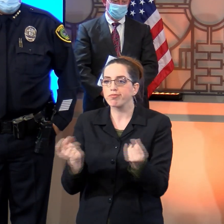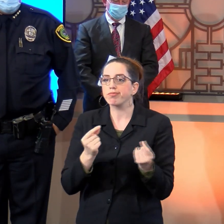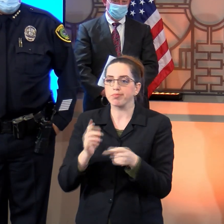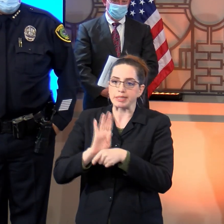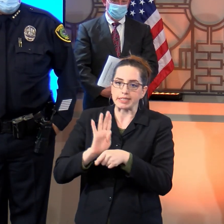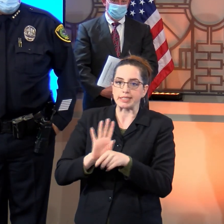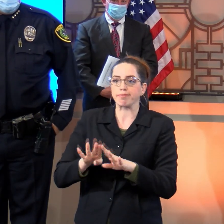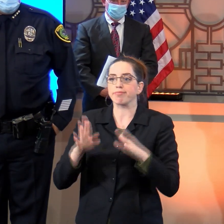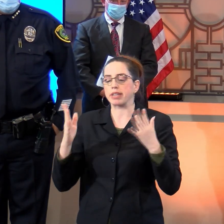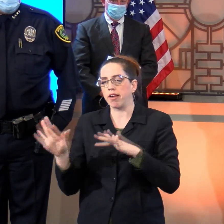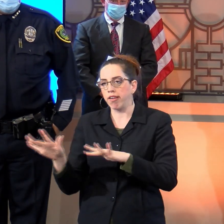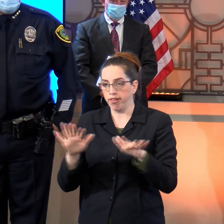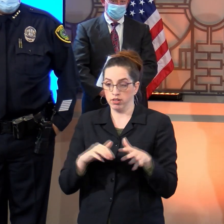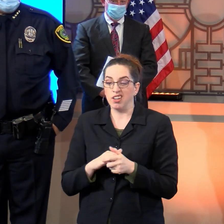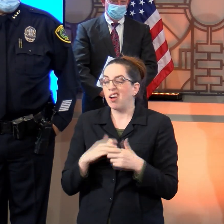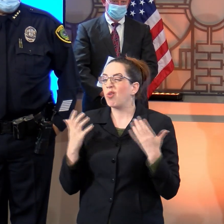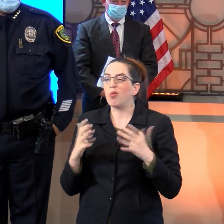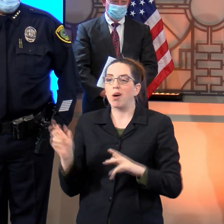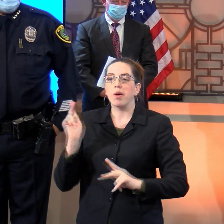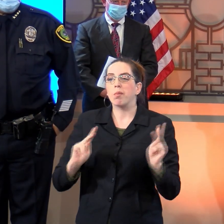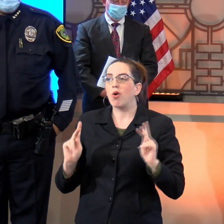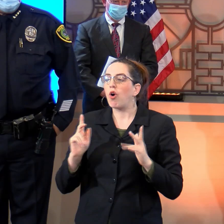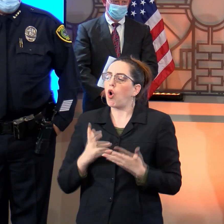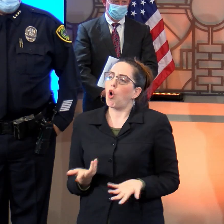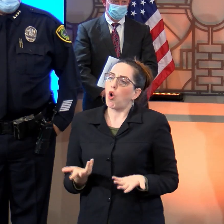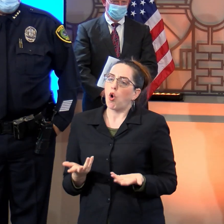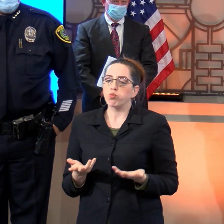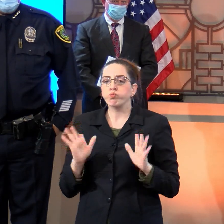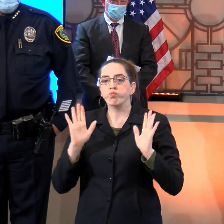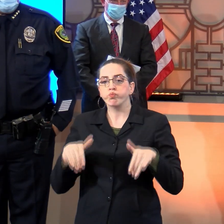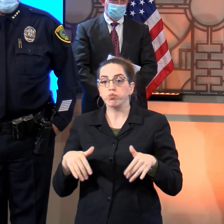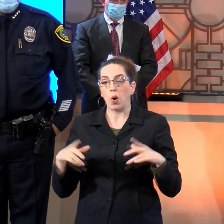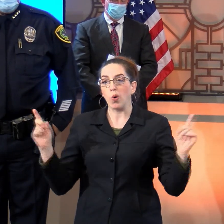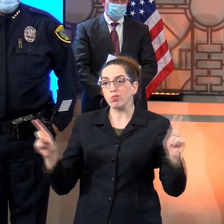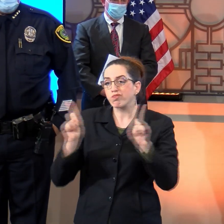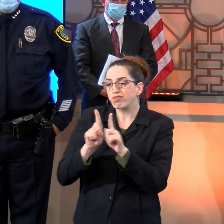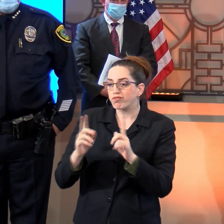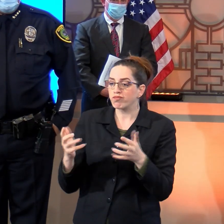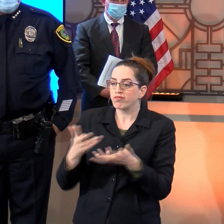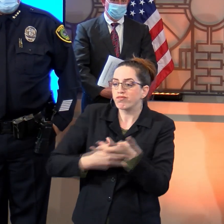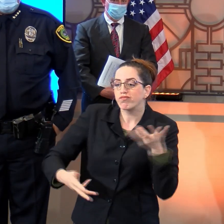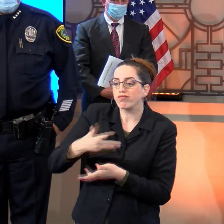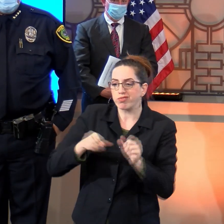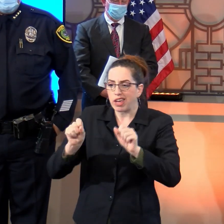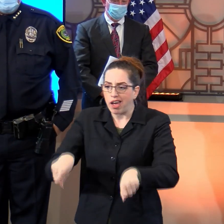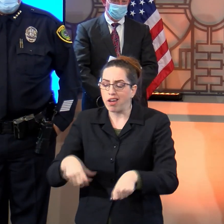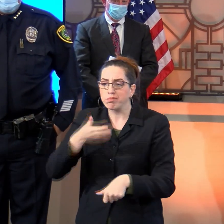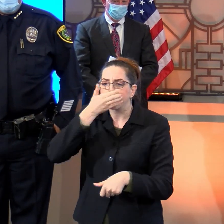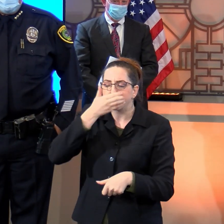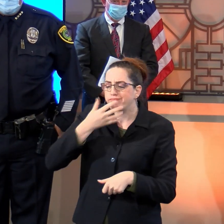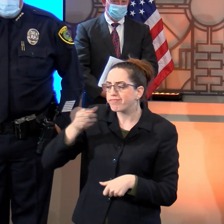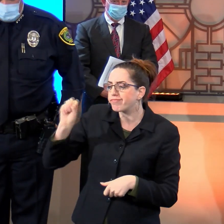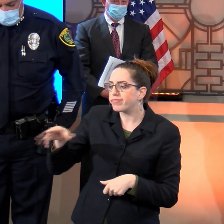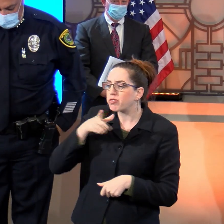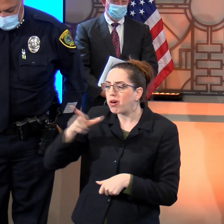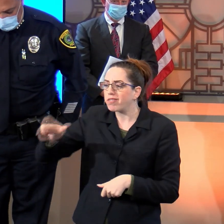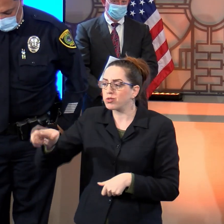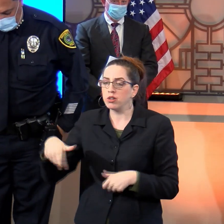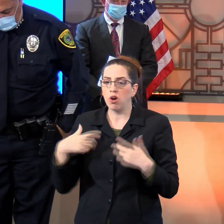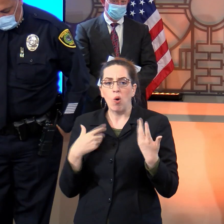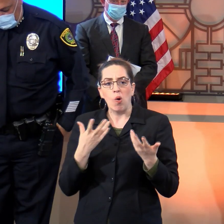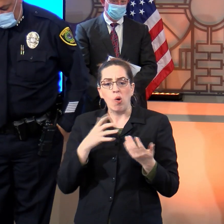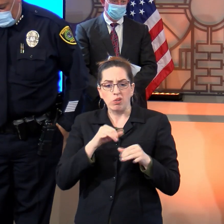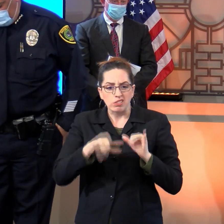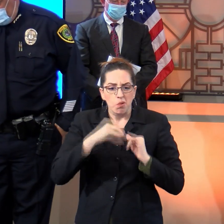business mode. I do not want people to think that they should immediately stop social distancing or stop wearing face coverings or stop staying